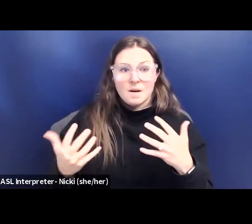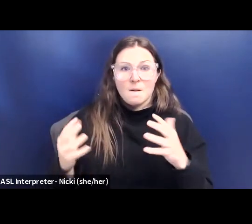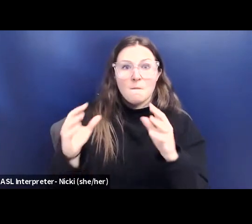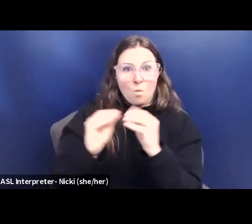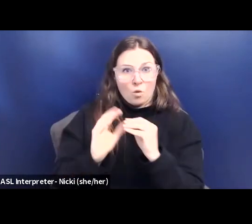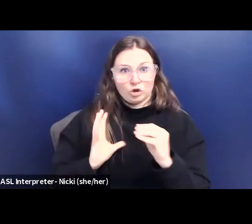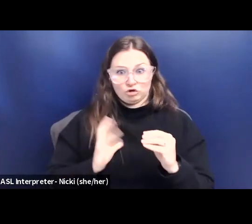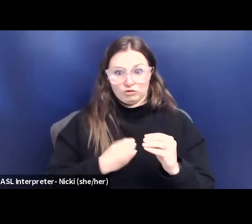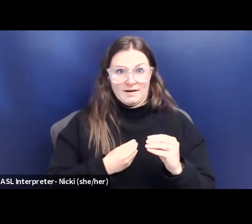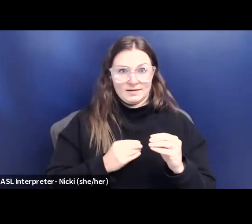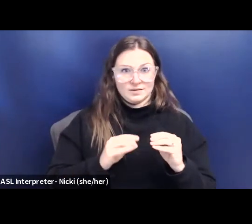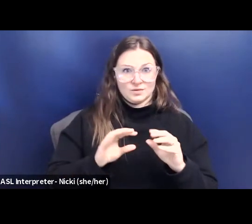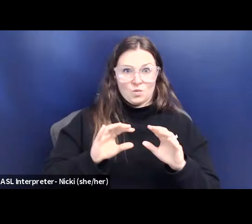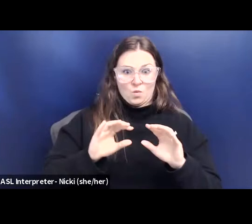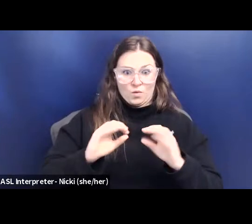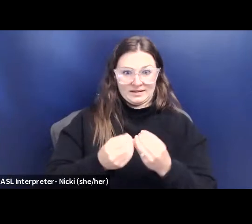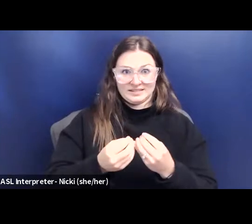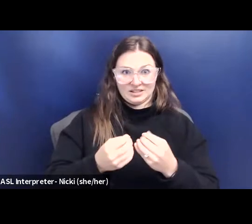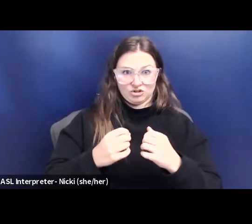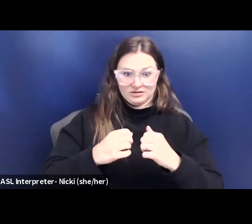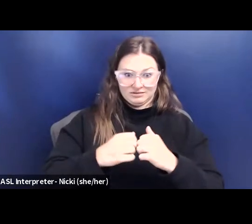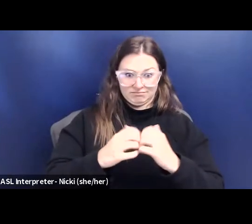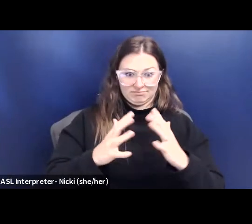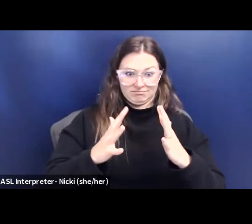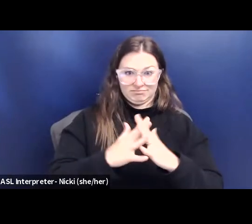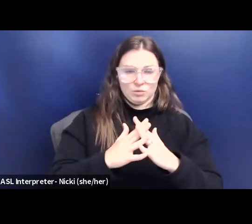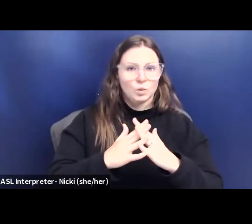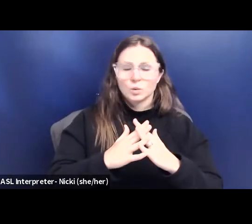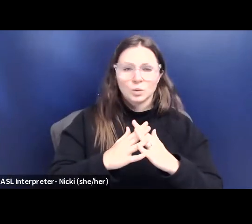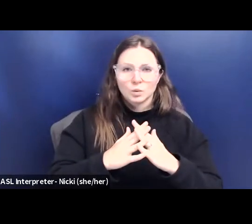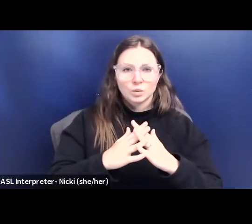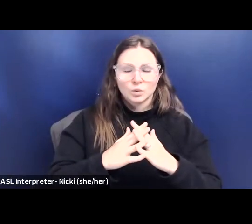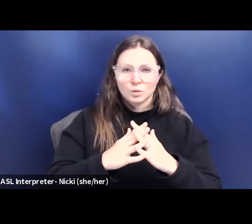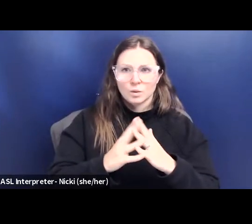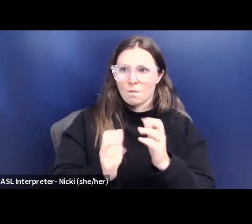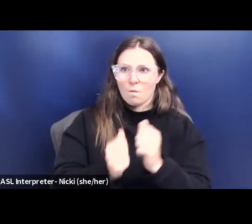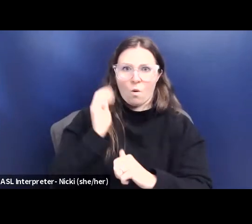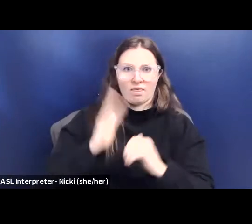than I've seen in my lifetime, right? We're in a moment where